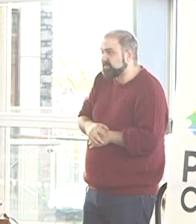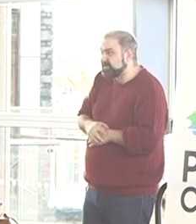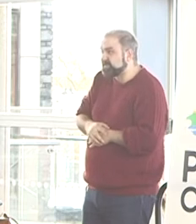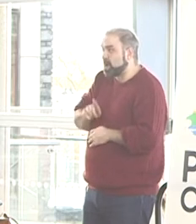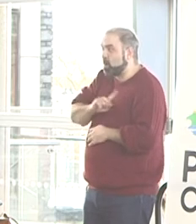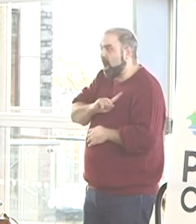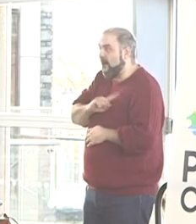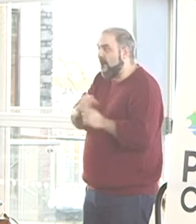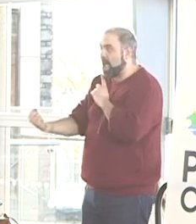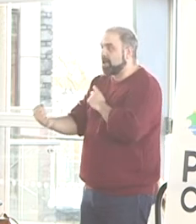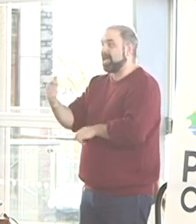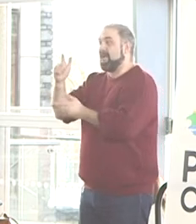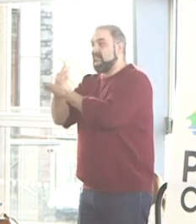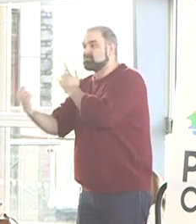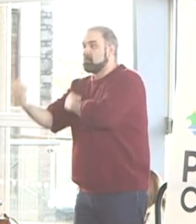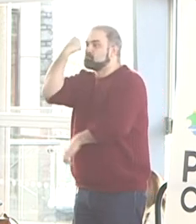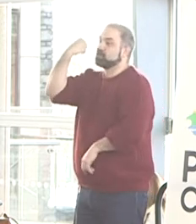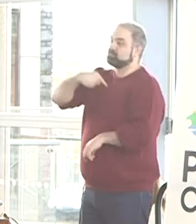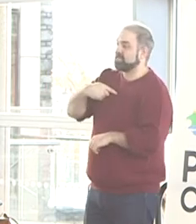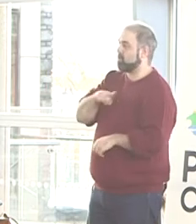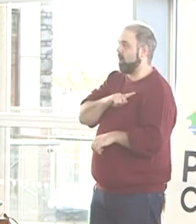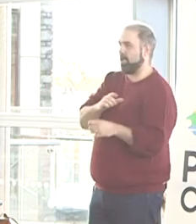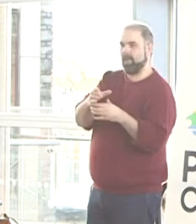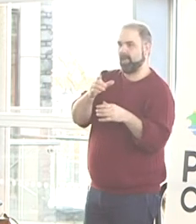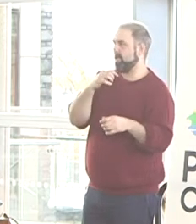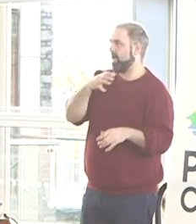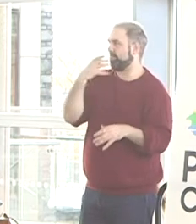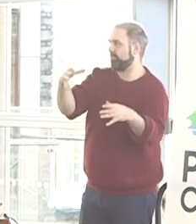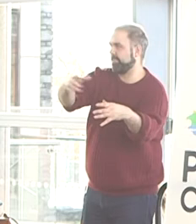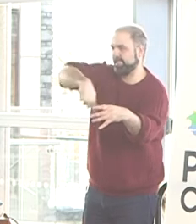because I got a black eye off a lesbian because I was between her and the booze.